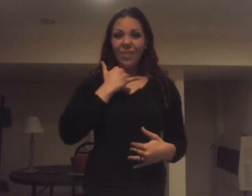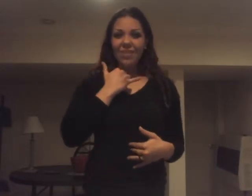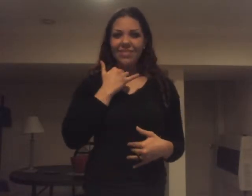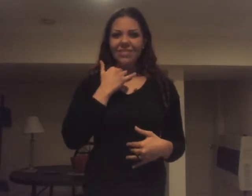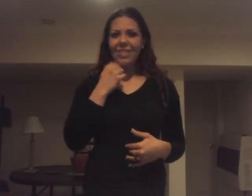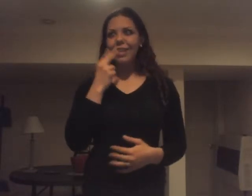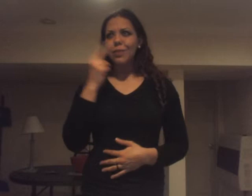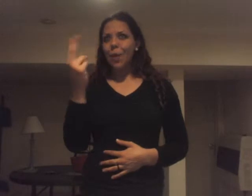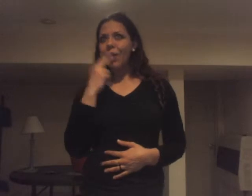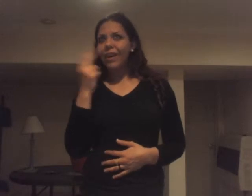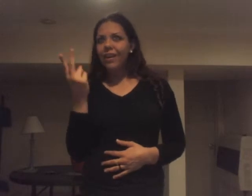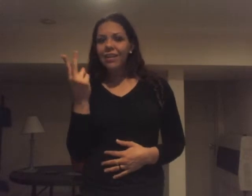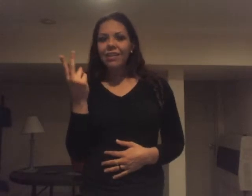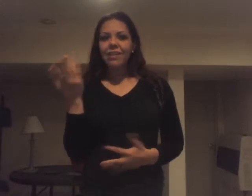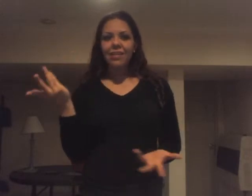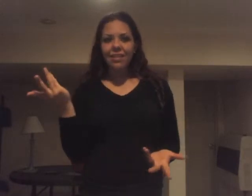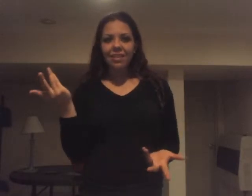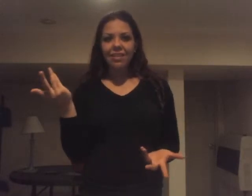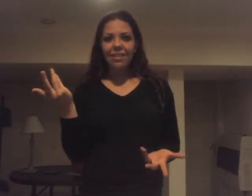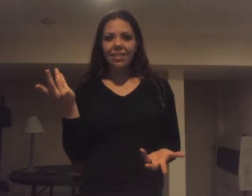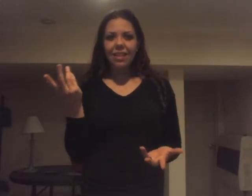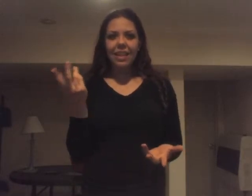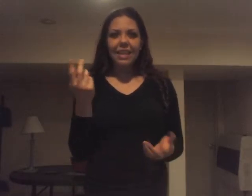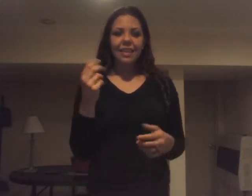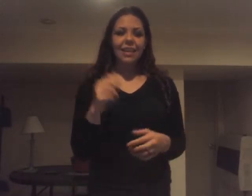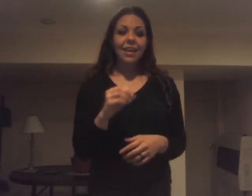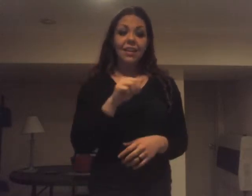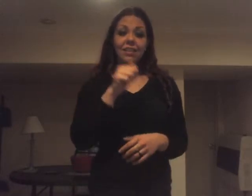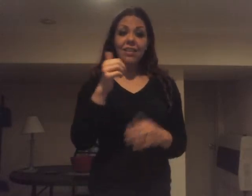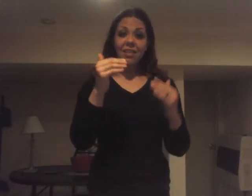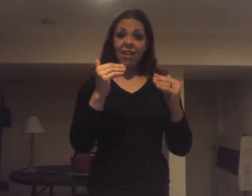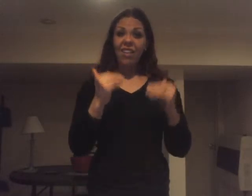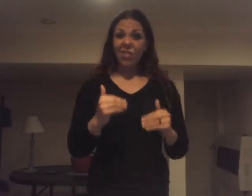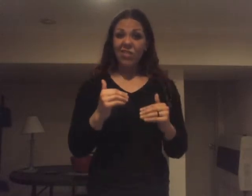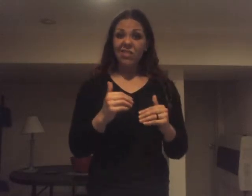in the list, actually. It just means adult tantrums.